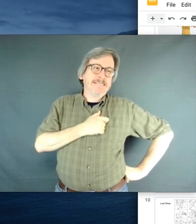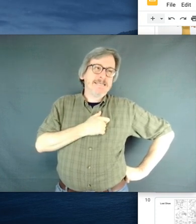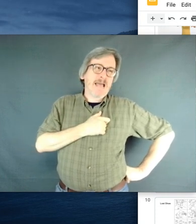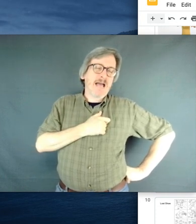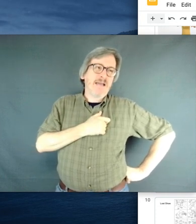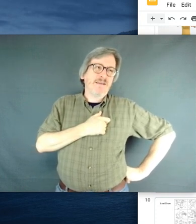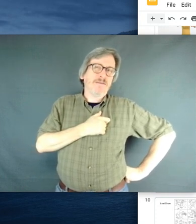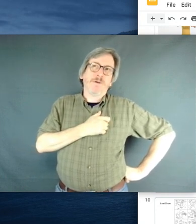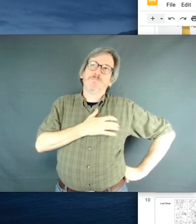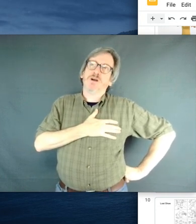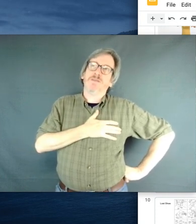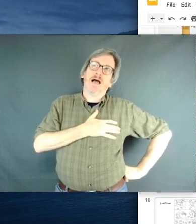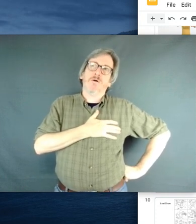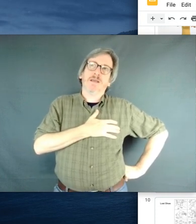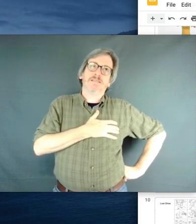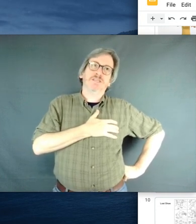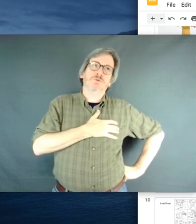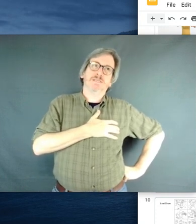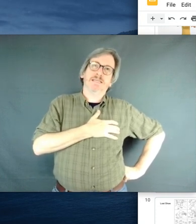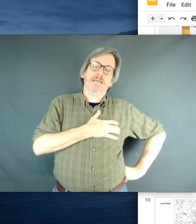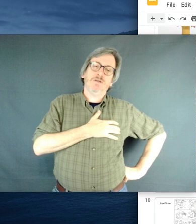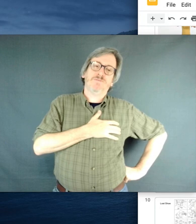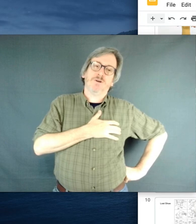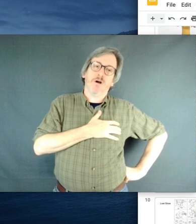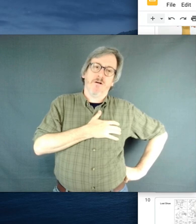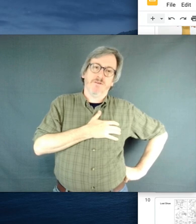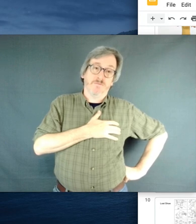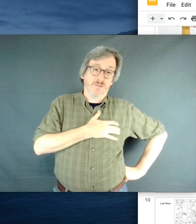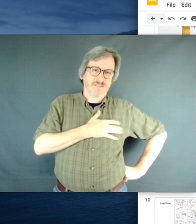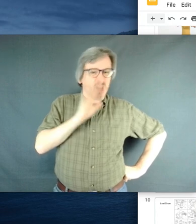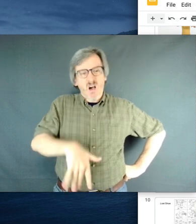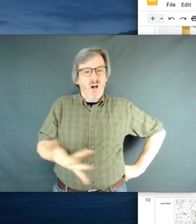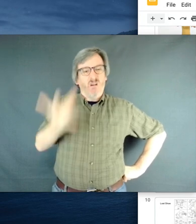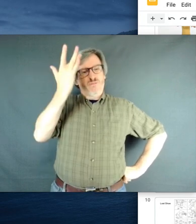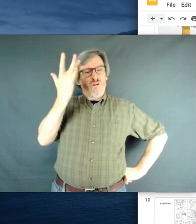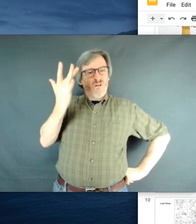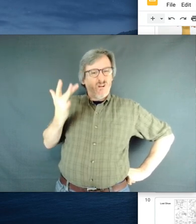is, I'm trying to think of how it gets used. It's not used very often for this.